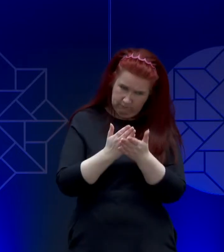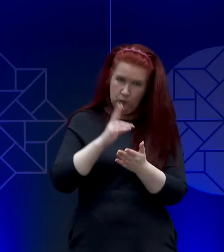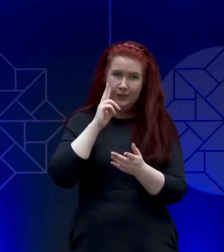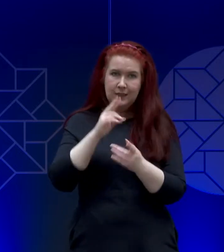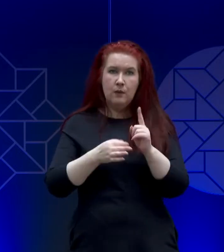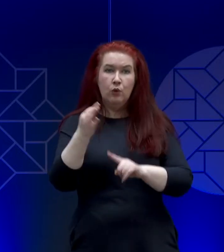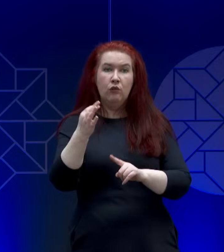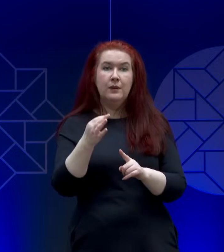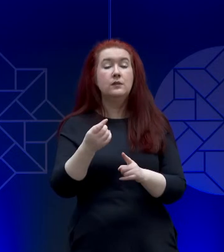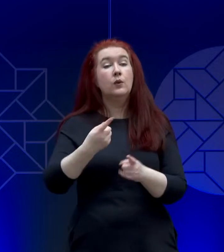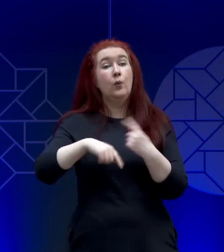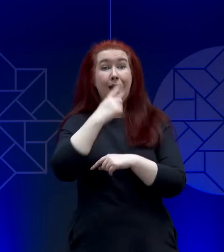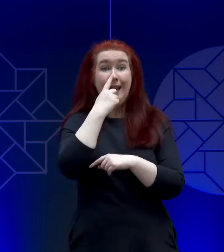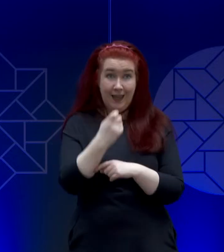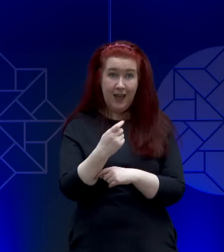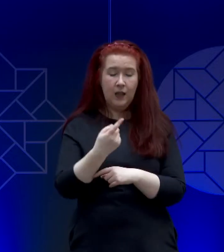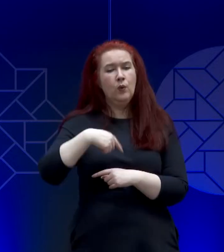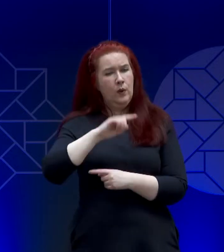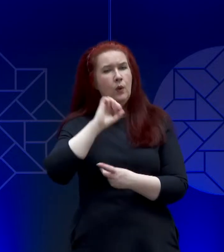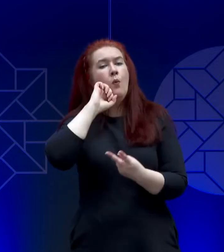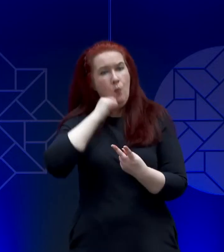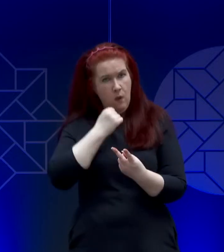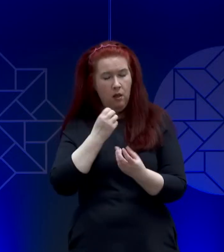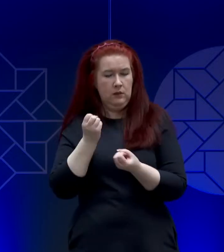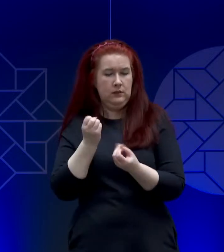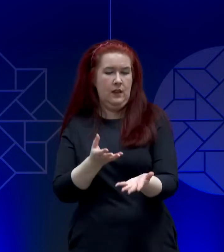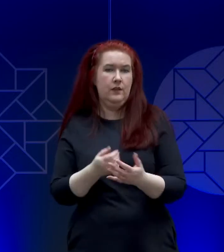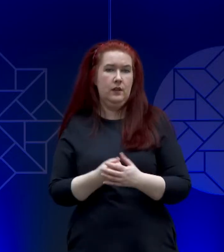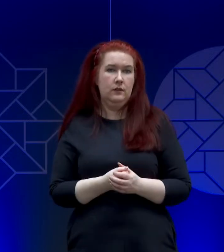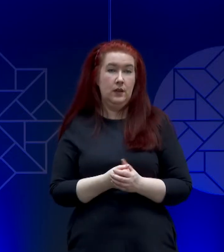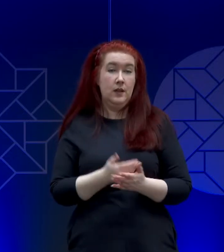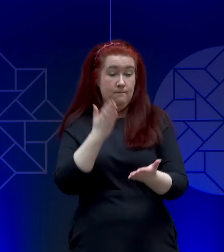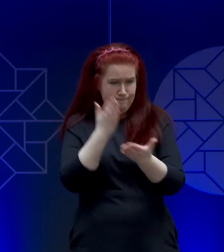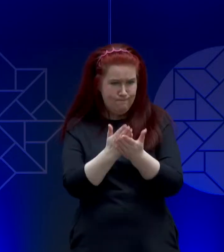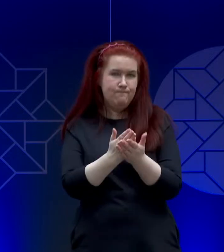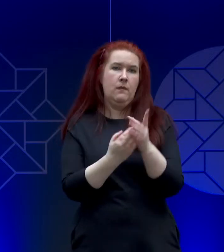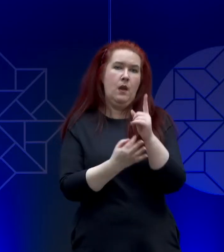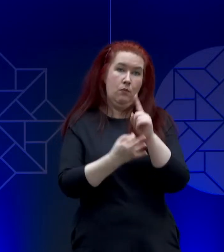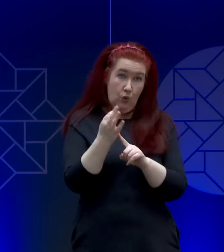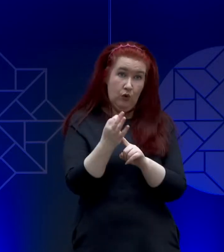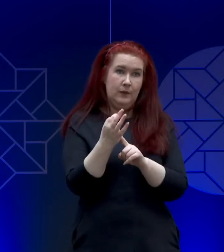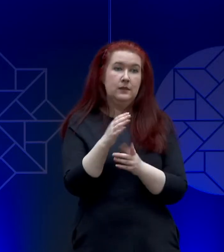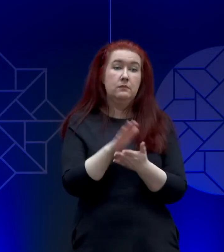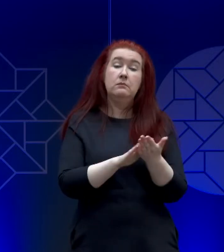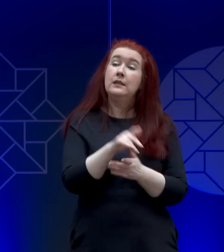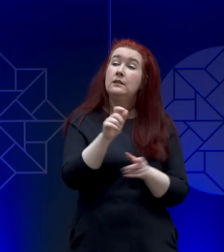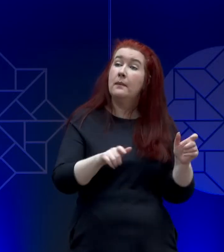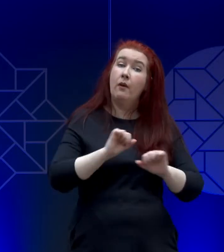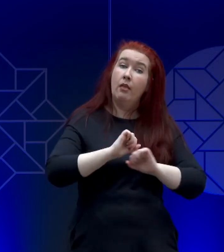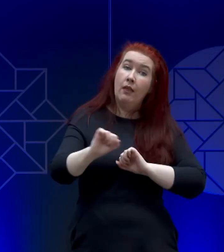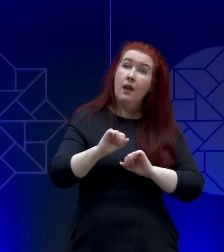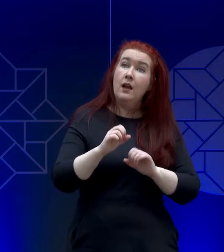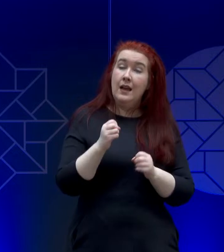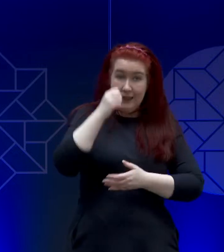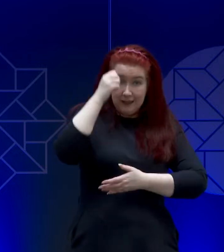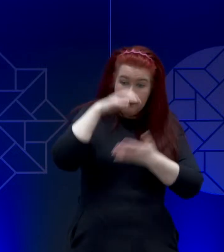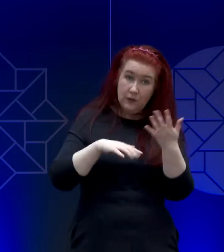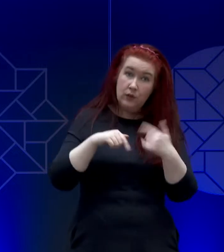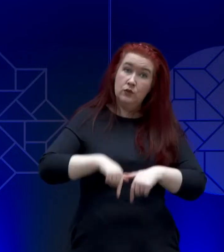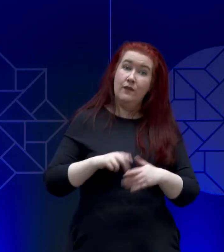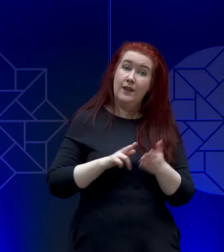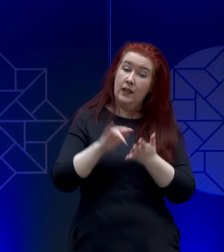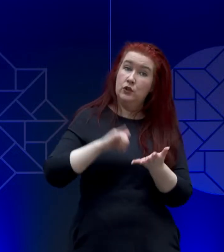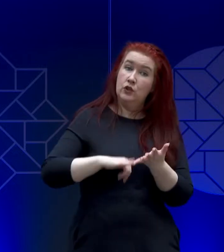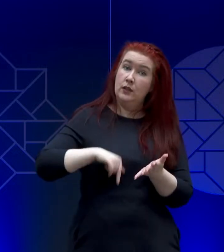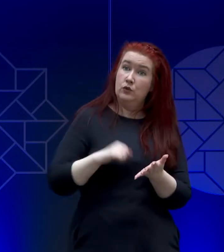we can and will deliver. Tangible improvements to make people's experience of the NHS in Scotland